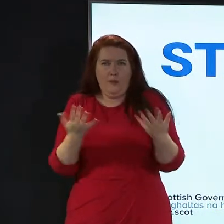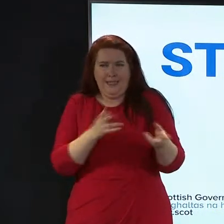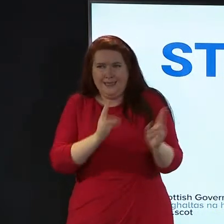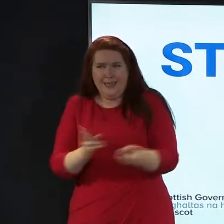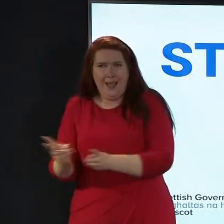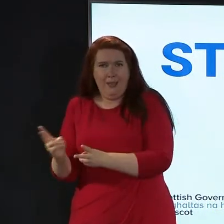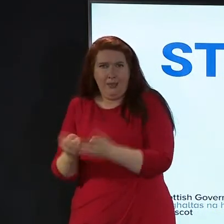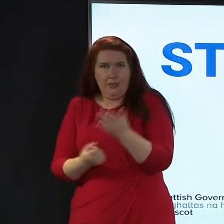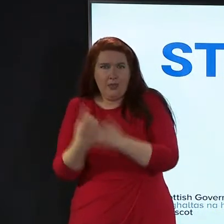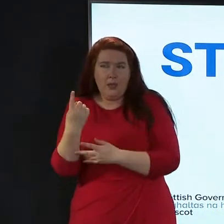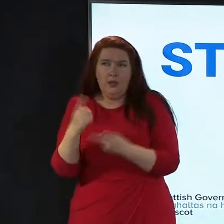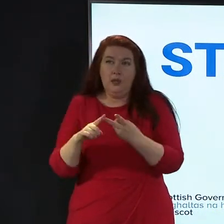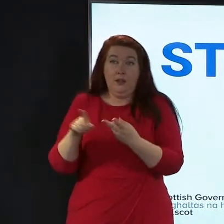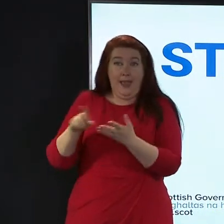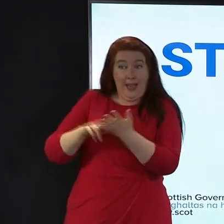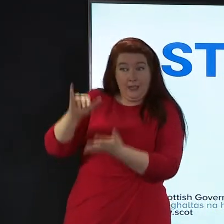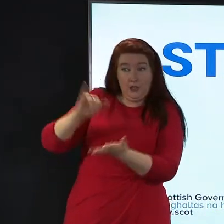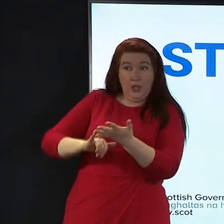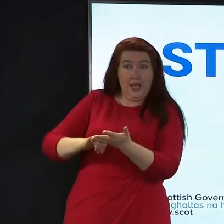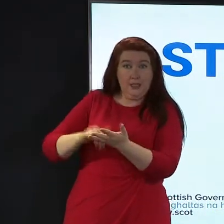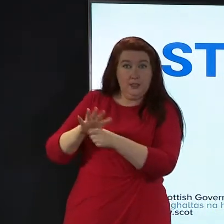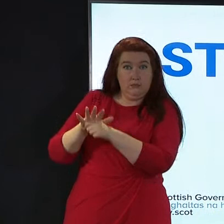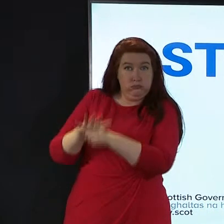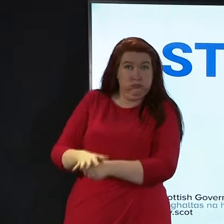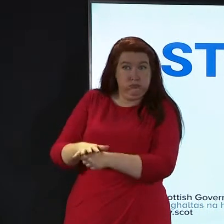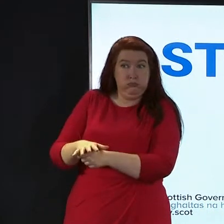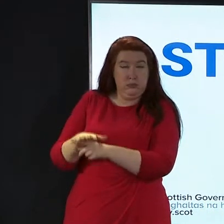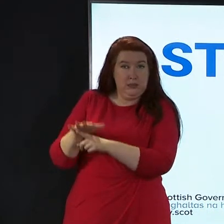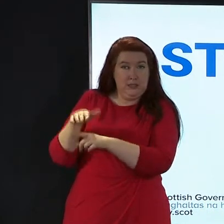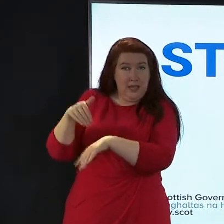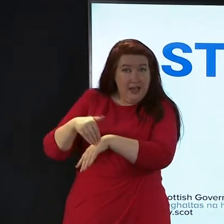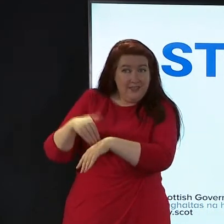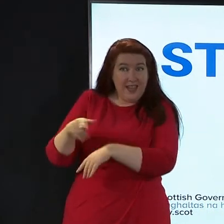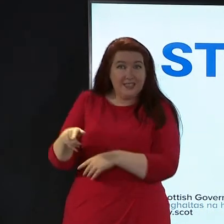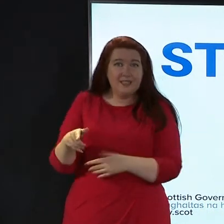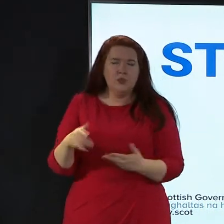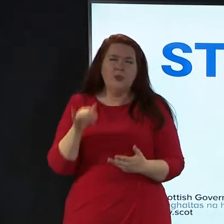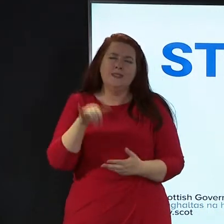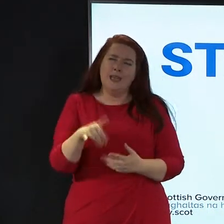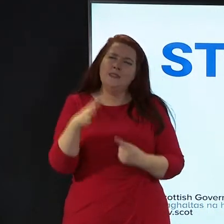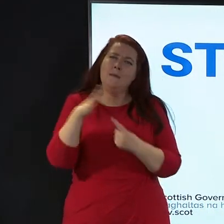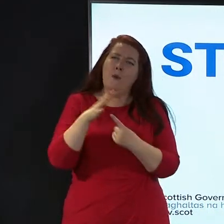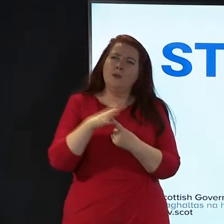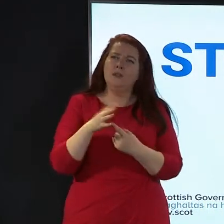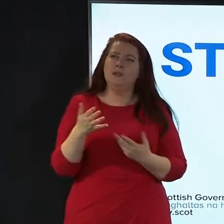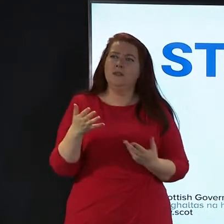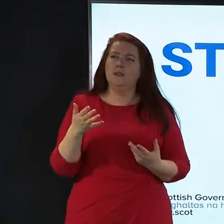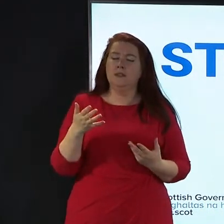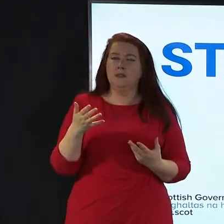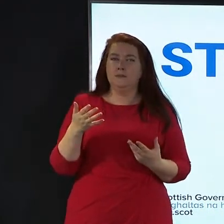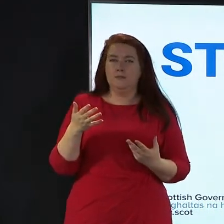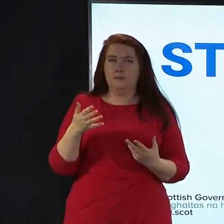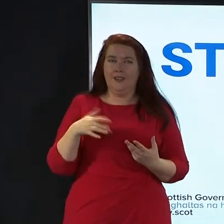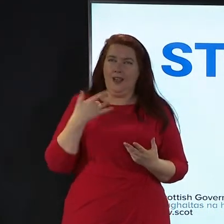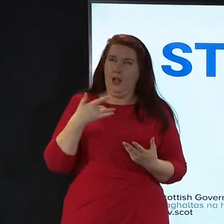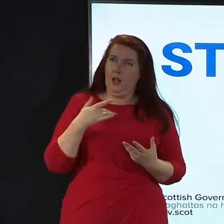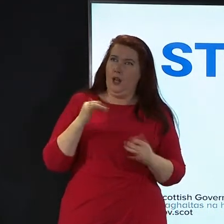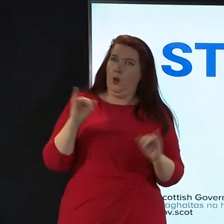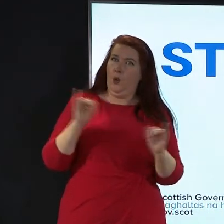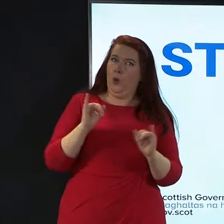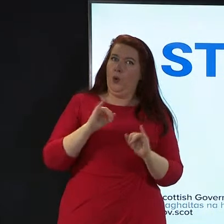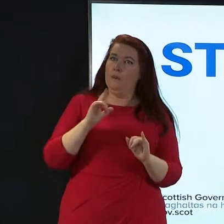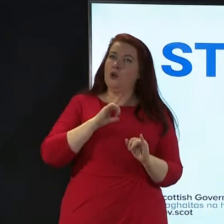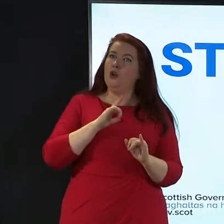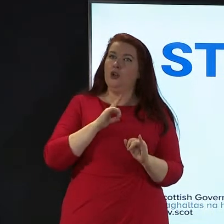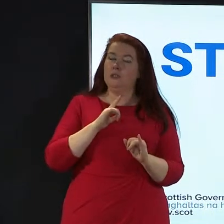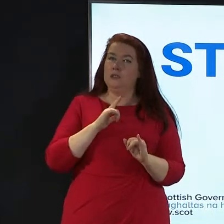to see? And how much pressure on our NHS? So at the moment, it's not about, it's critical because we might not be able to meet those